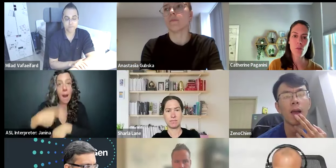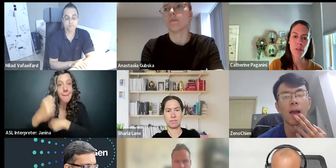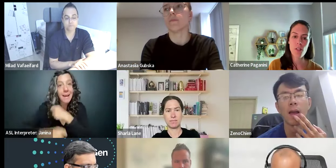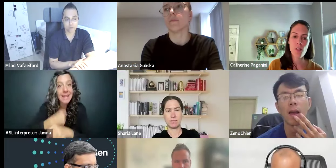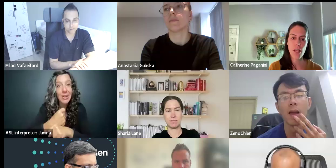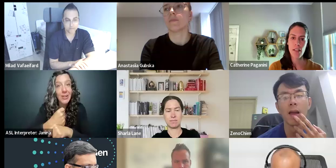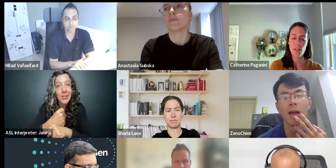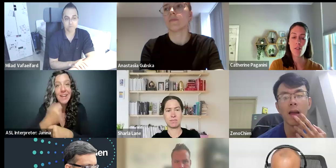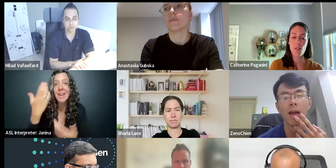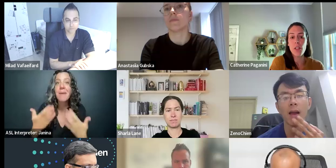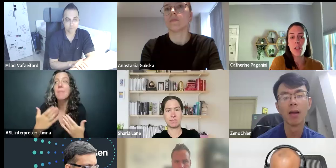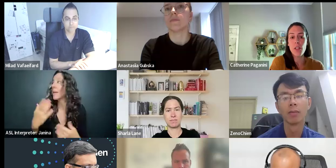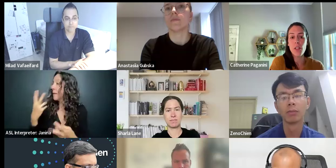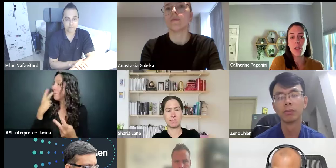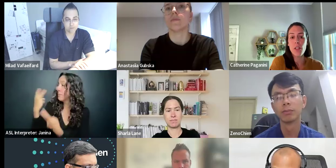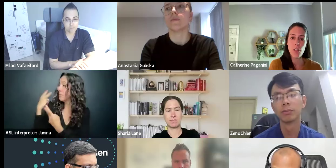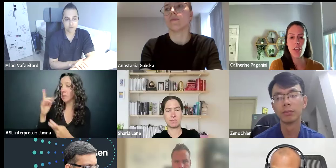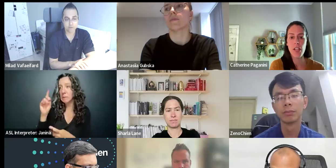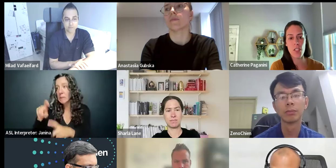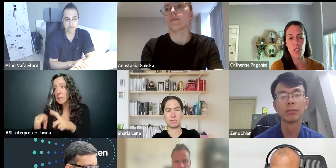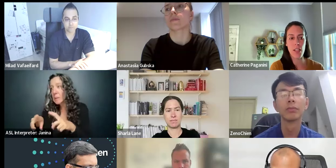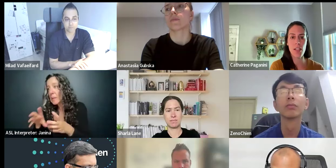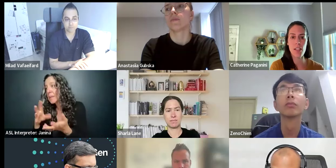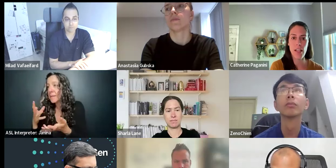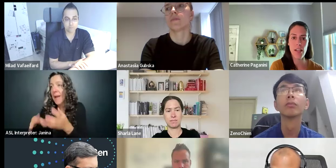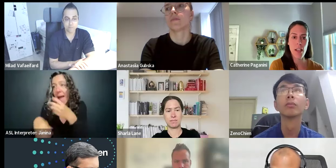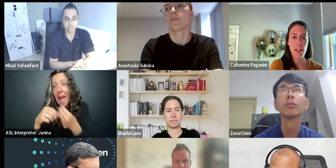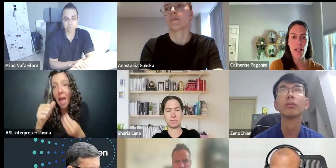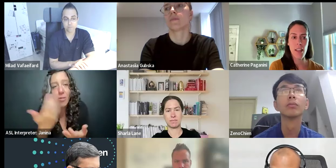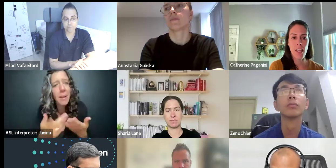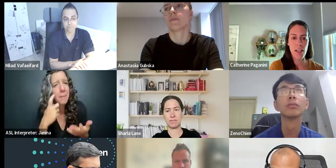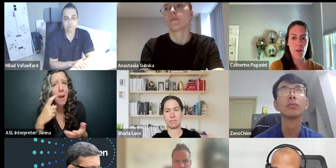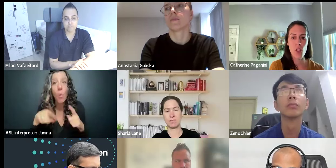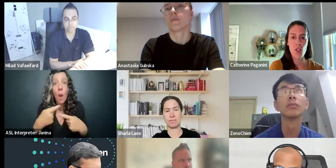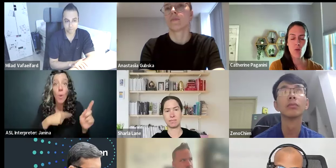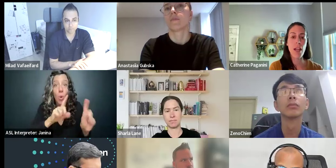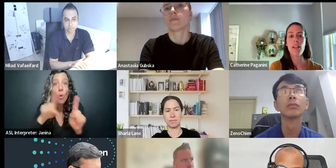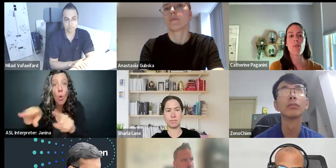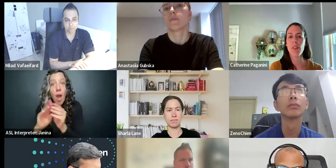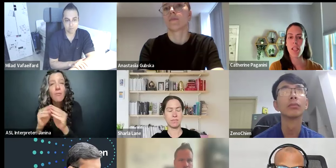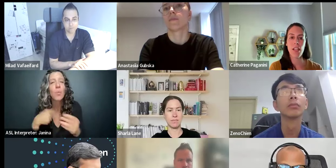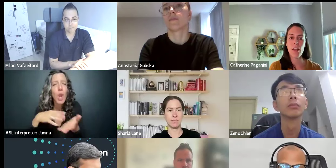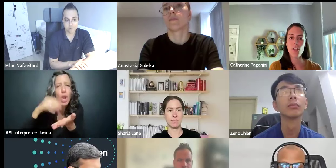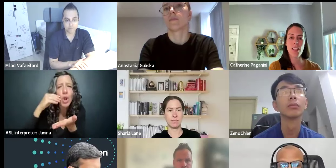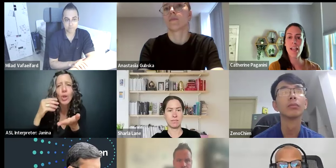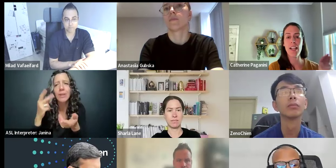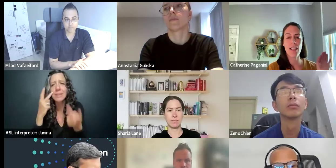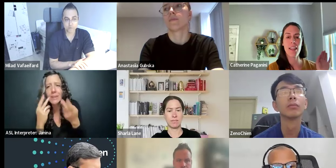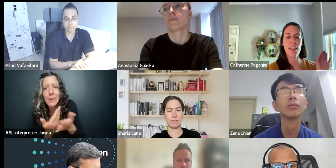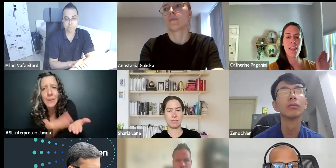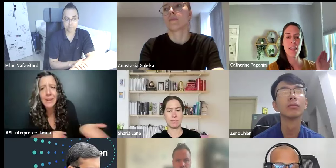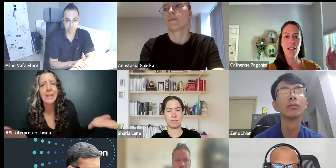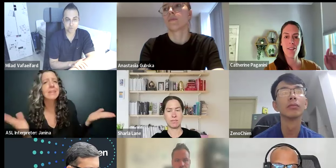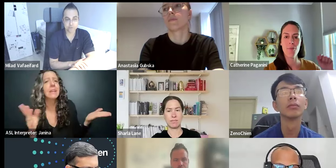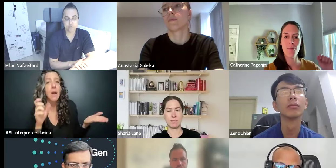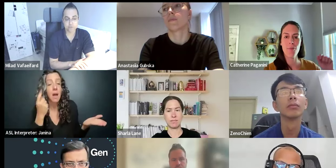anything change or what, just to make sure that, because we're learning, you're seeing things. And I think just writing something and